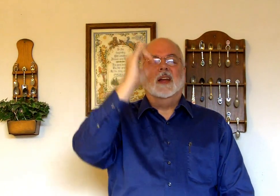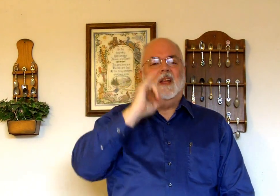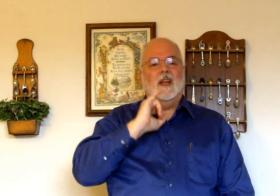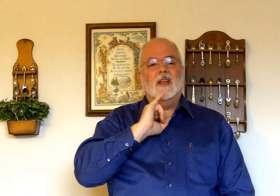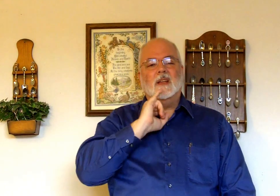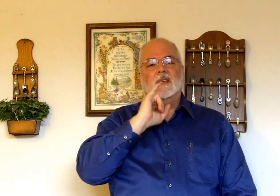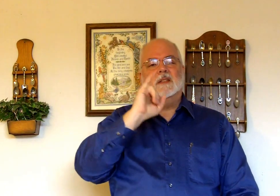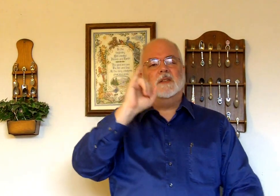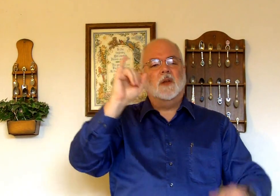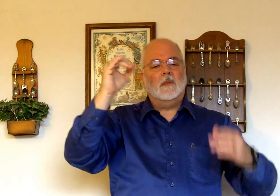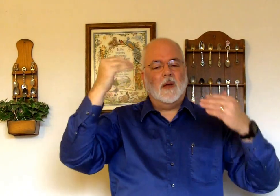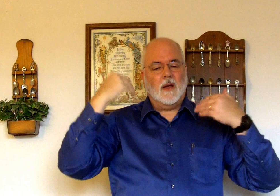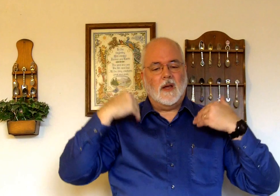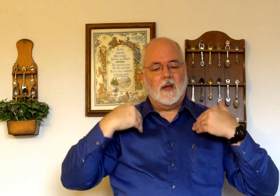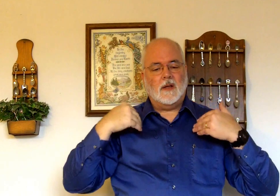beautiful is the body